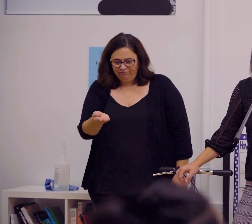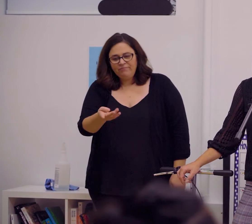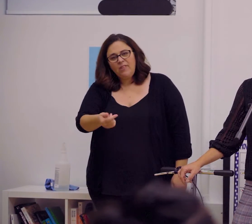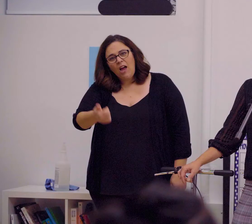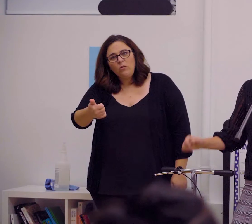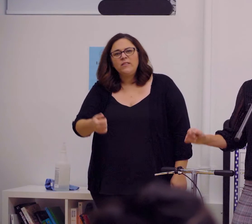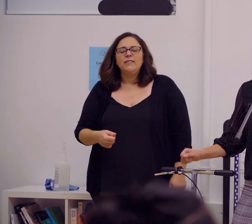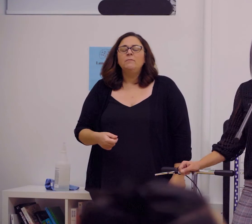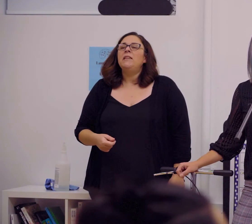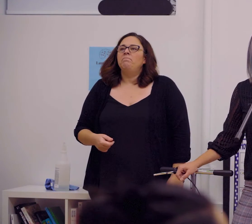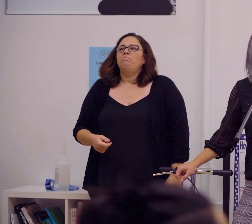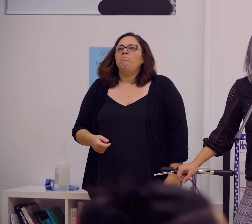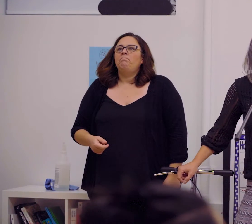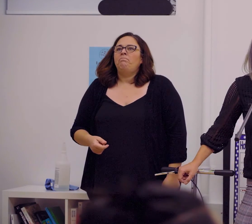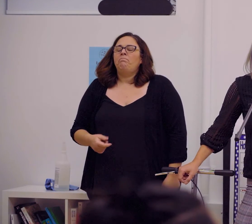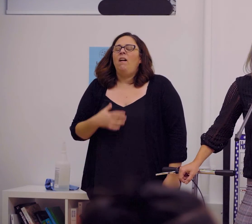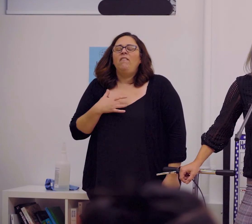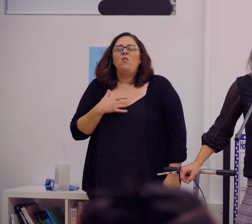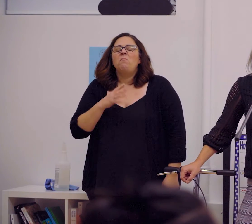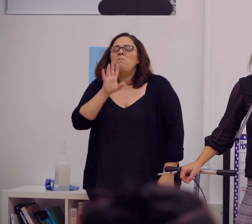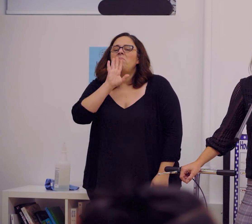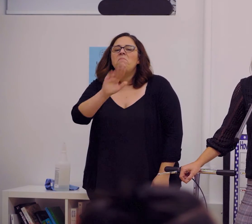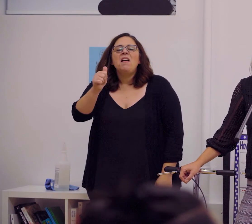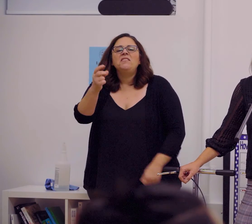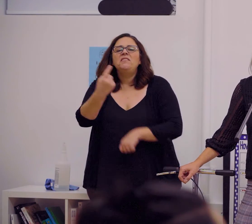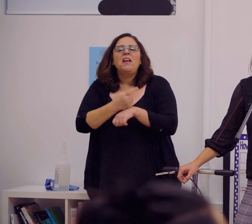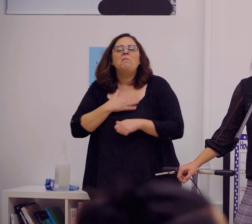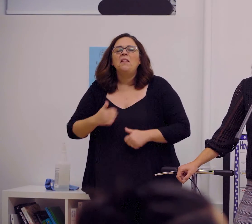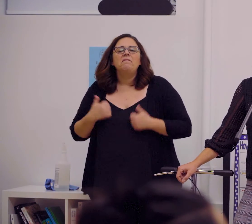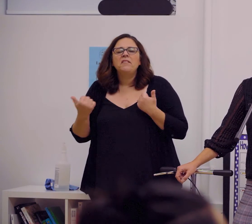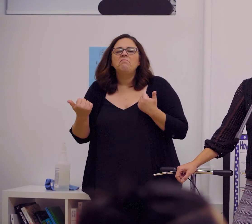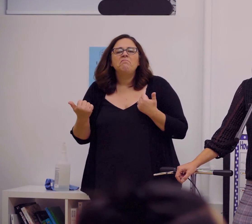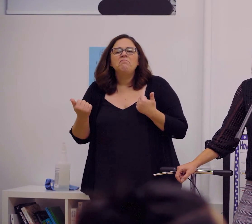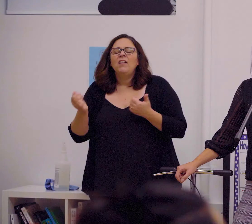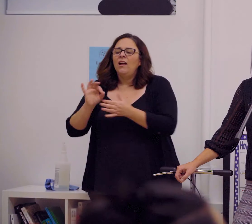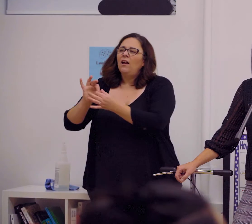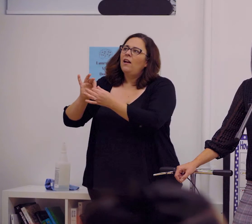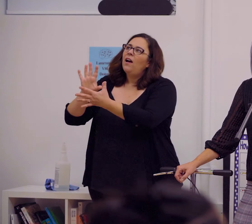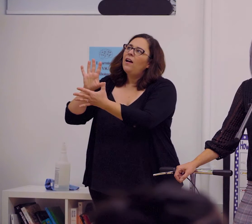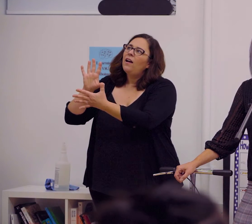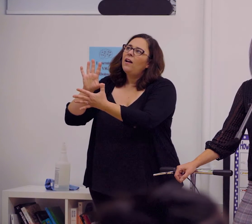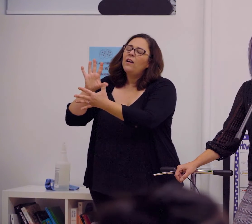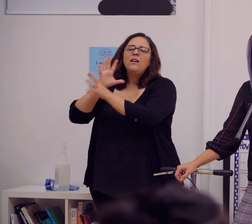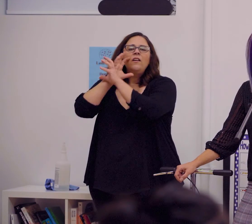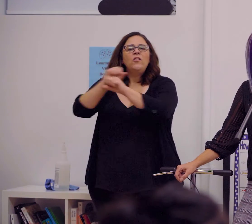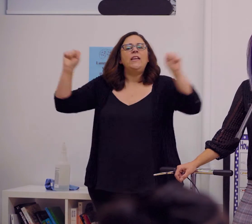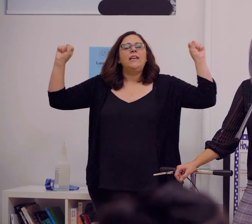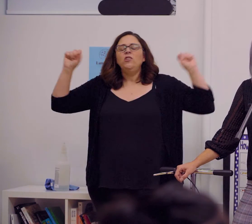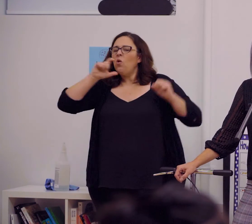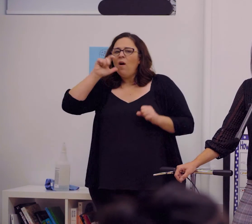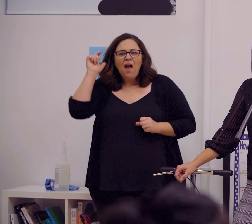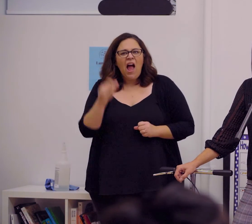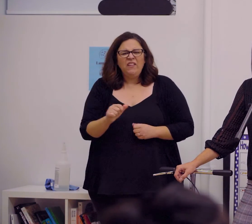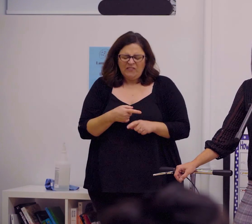was it. But for me, it was one of the best days of my life because now I was no longer going to be forced to